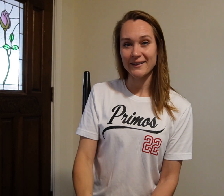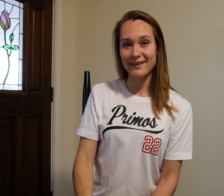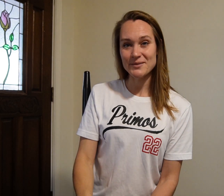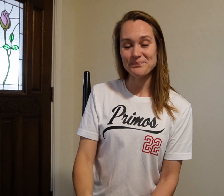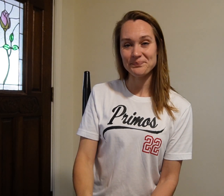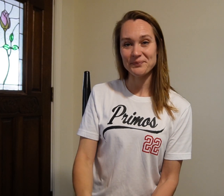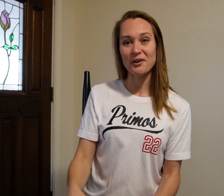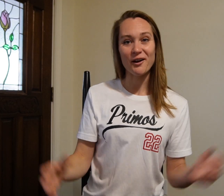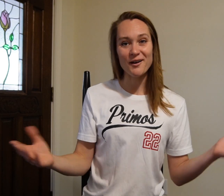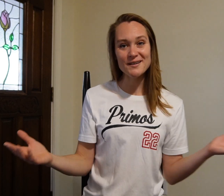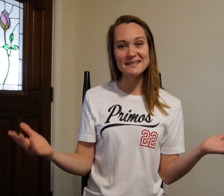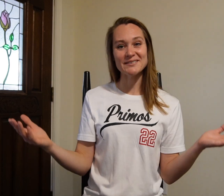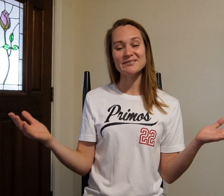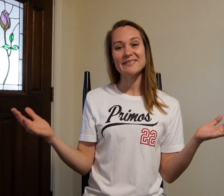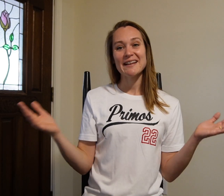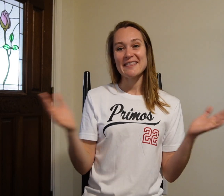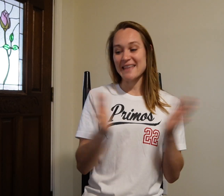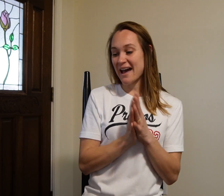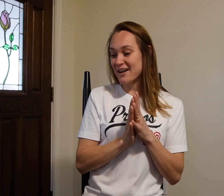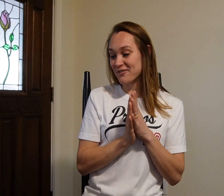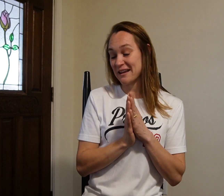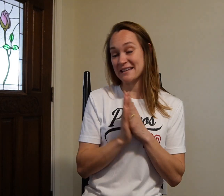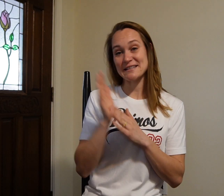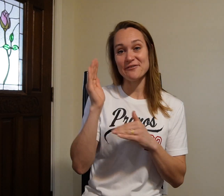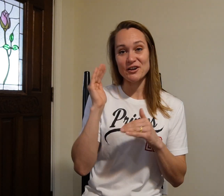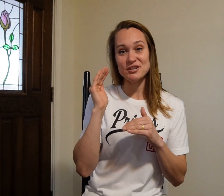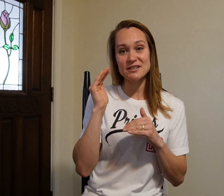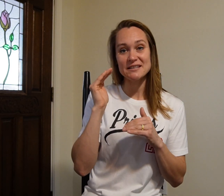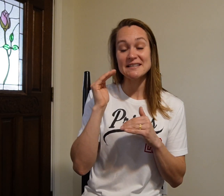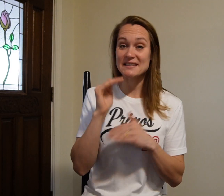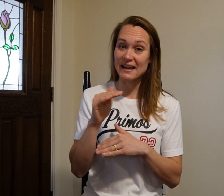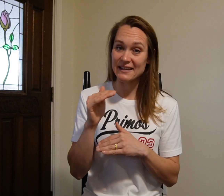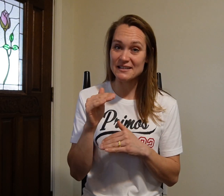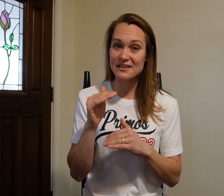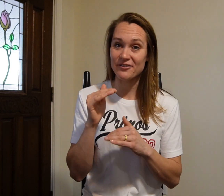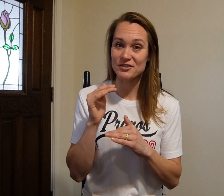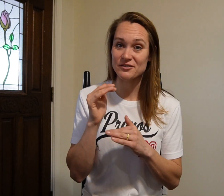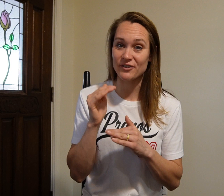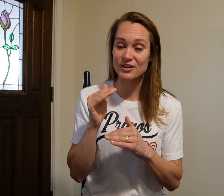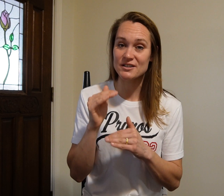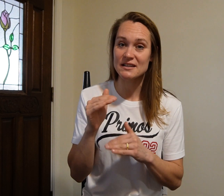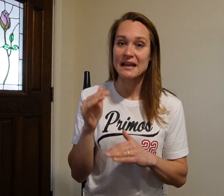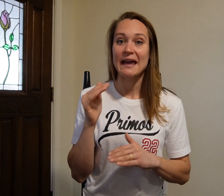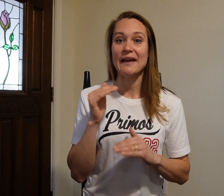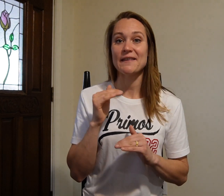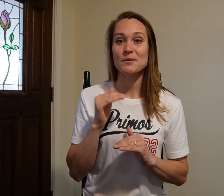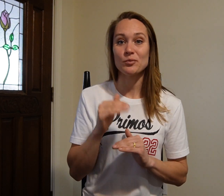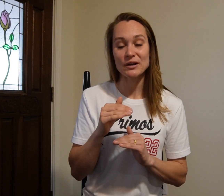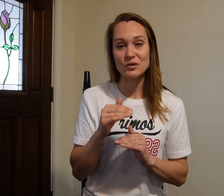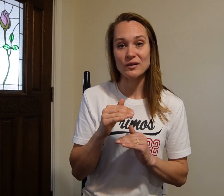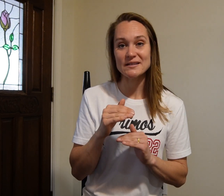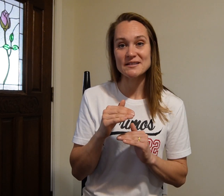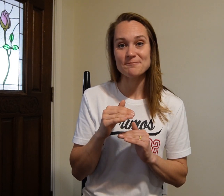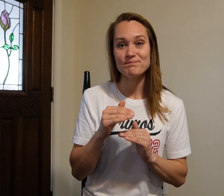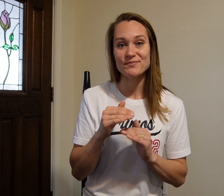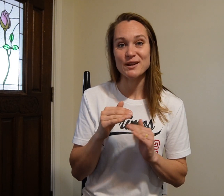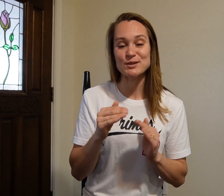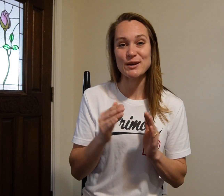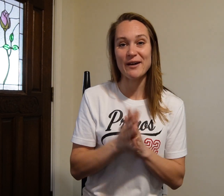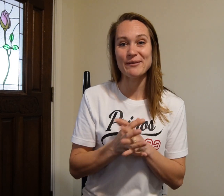Okay? Awesome! That is the first stanza, the first verse, and the pre-chorus. So now in my